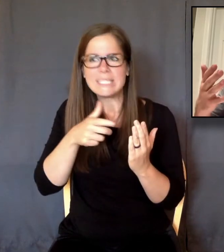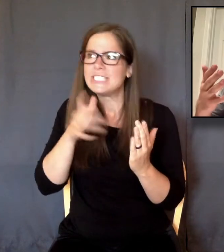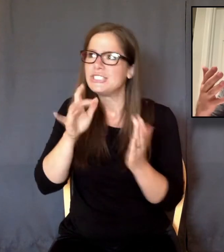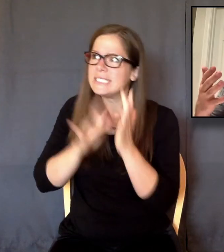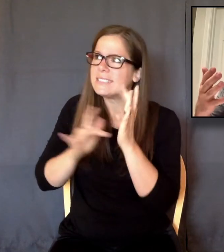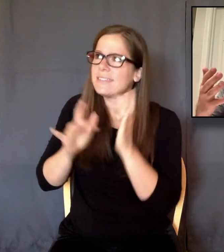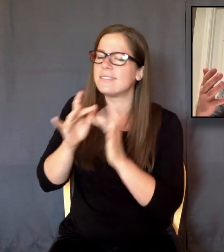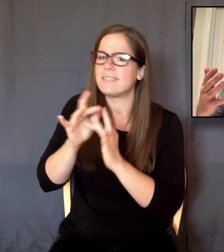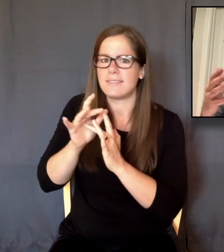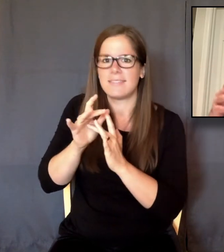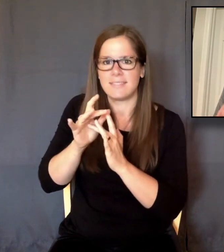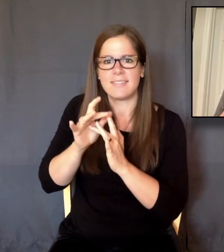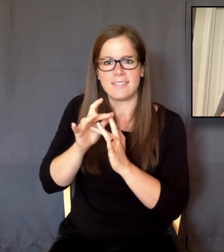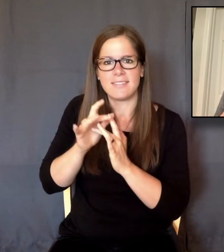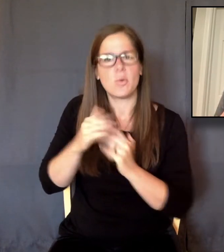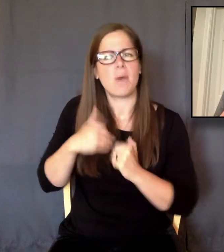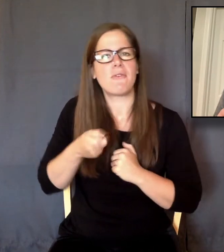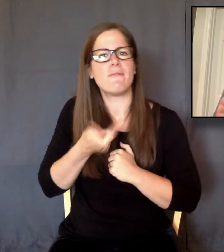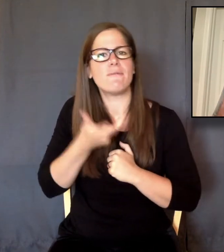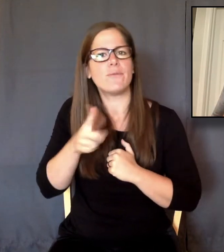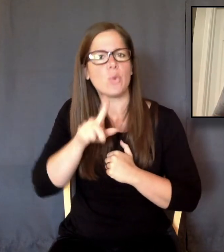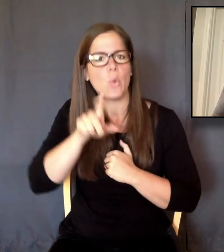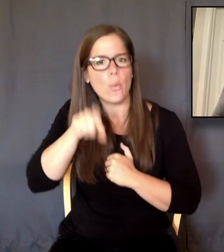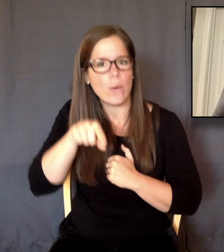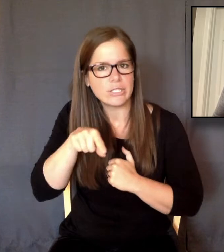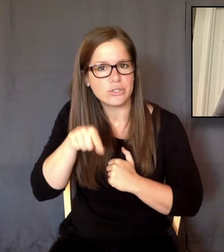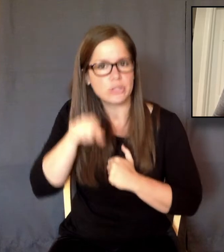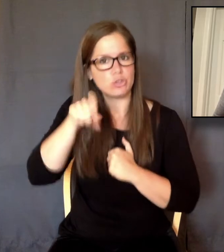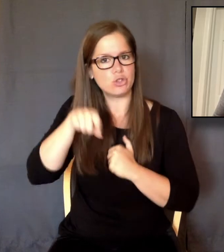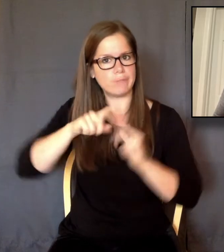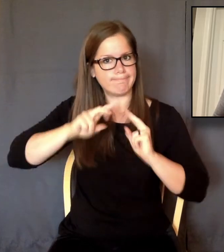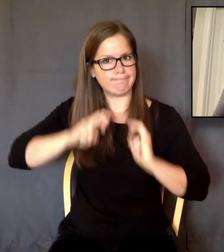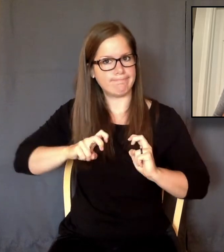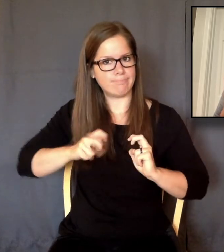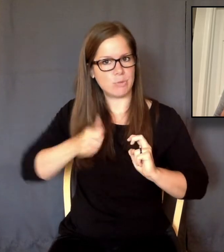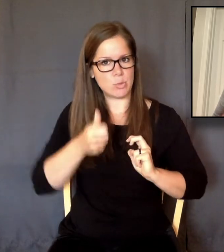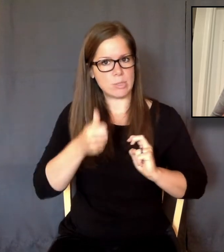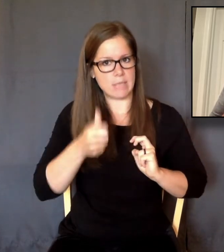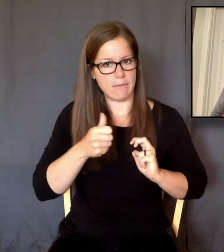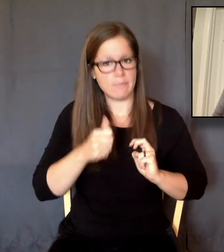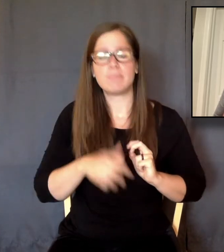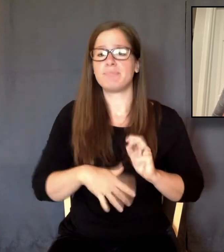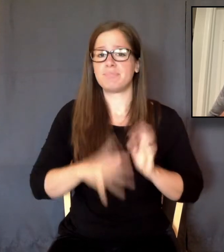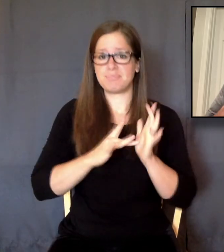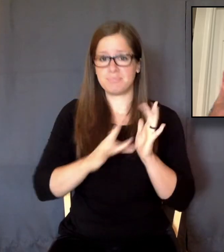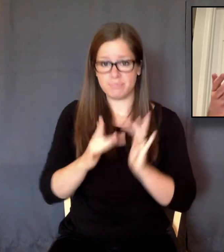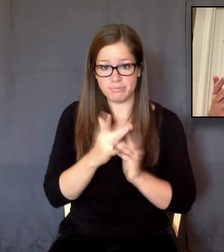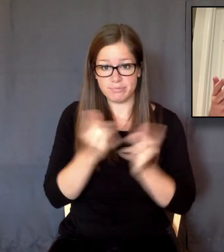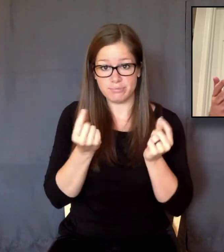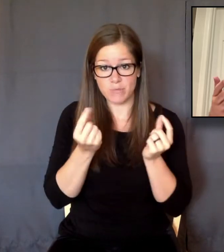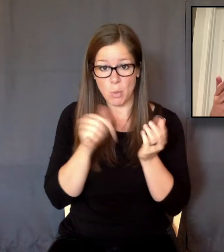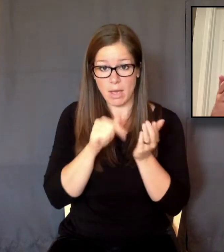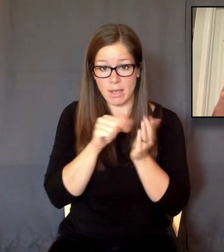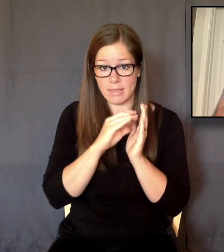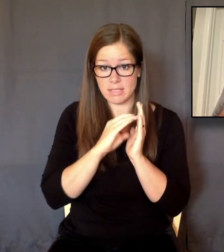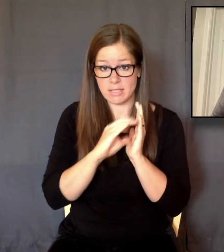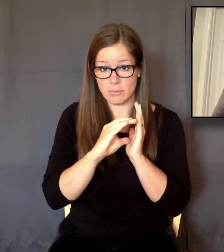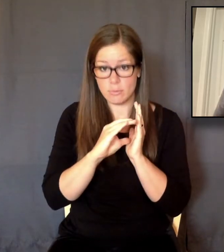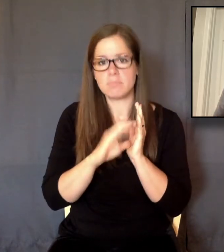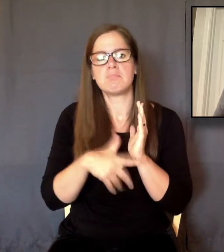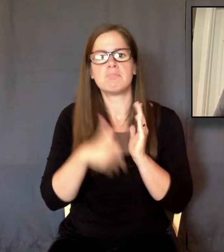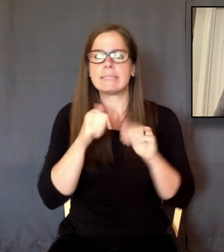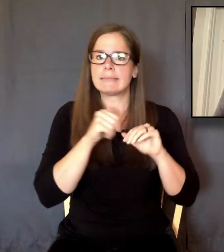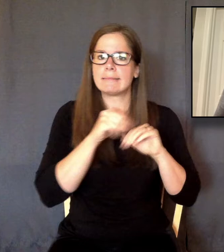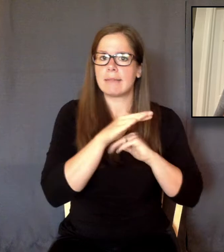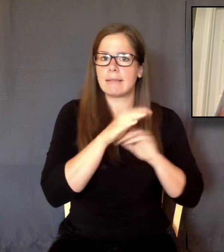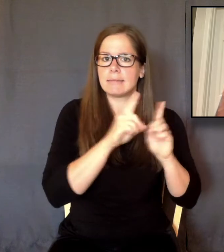ask a couple questions of ourselves along the way. He sends out the 12 with authority to cast out demons, to heal, and to proclaim the kingdom.